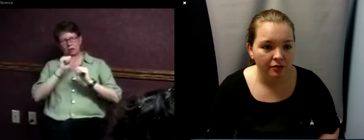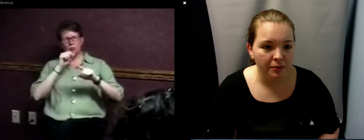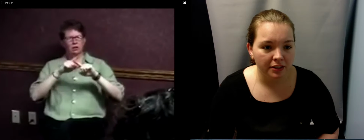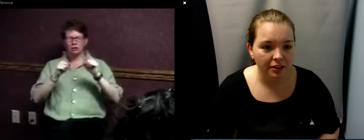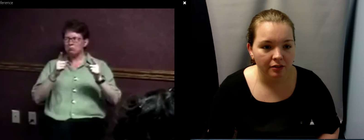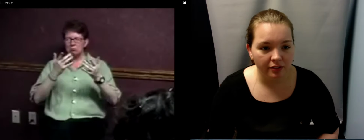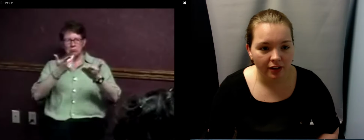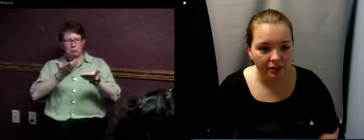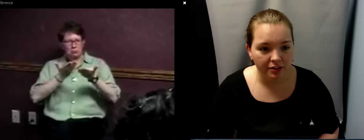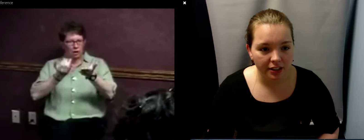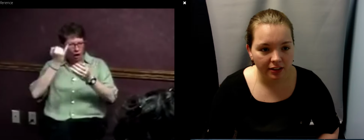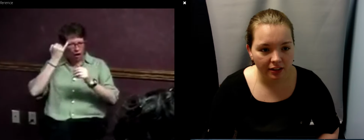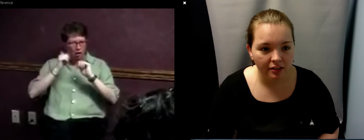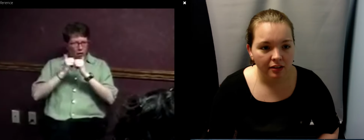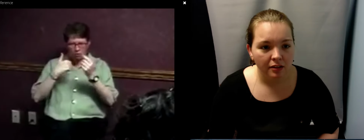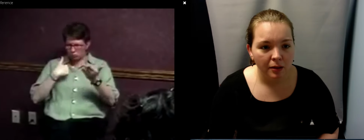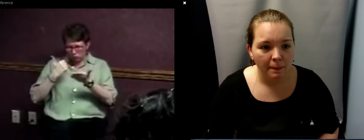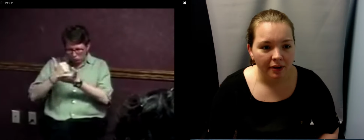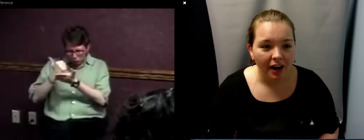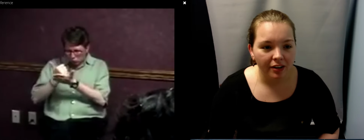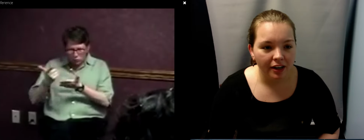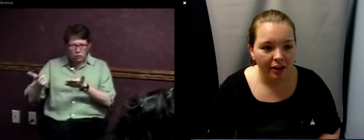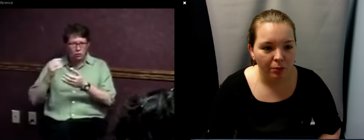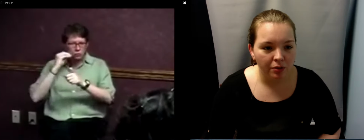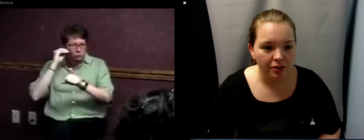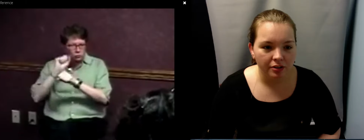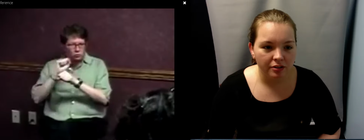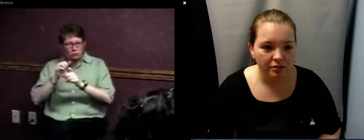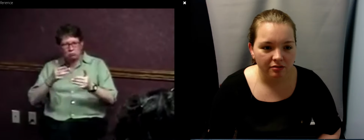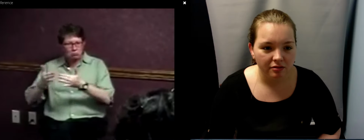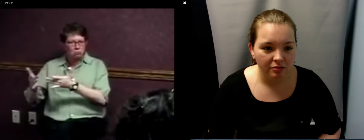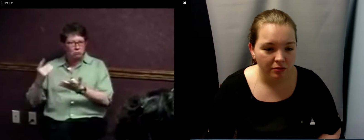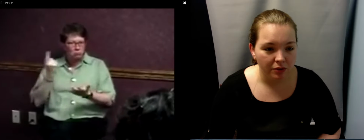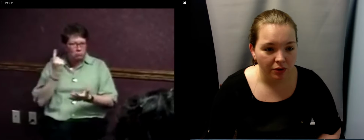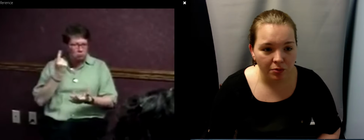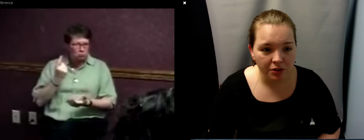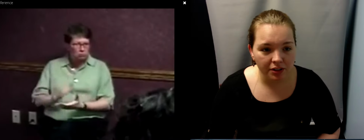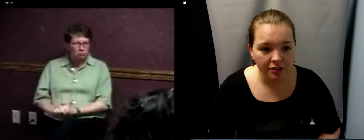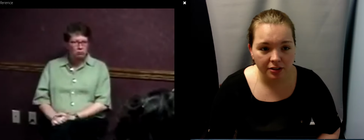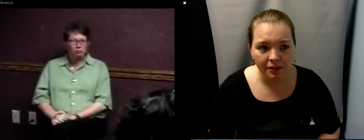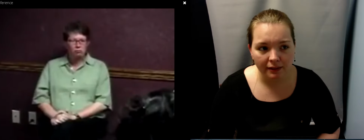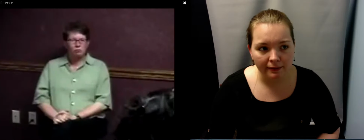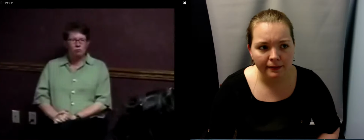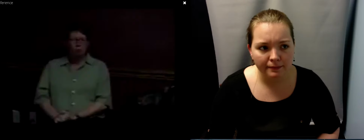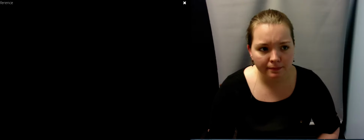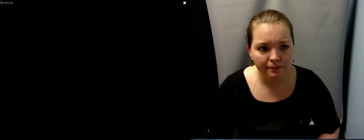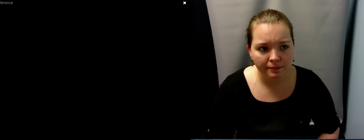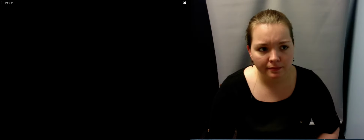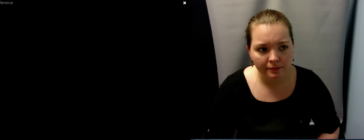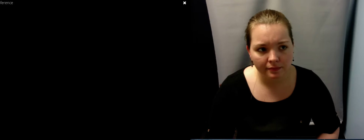I know for myself, I understand that. But how can I help her with her homework or something like